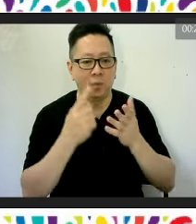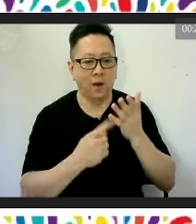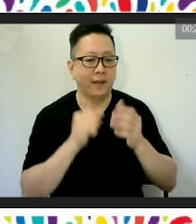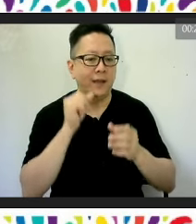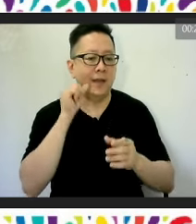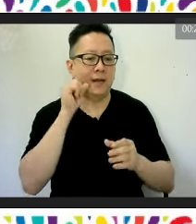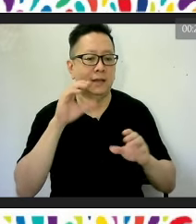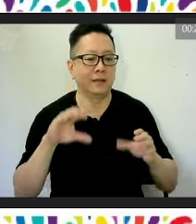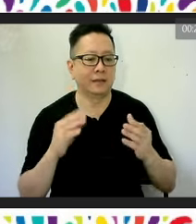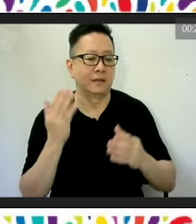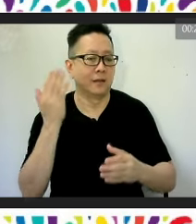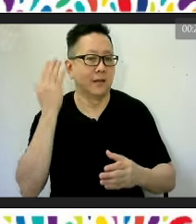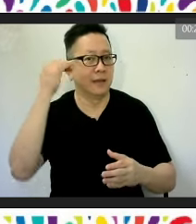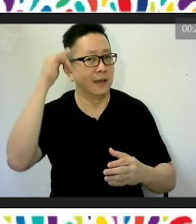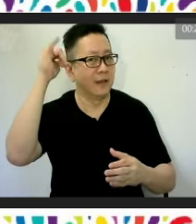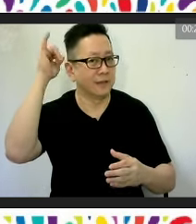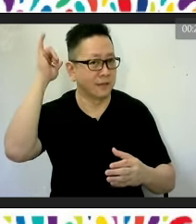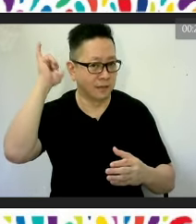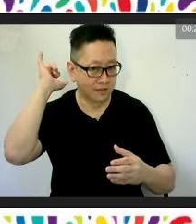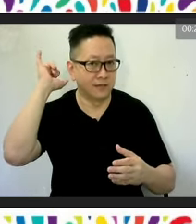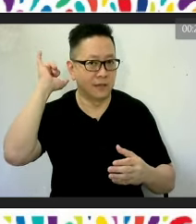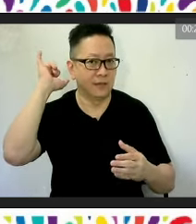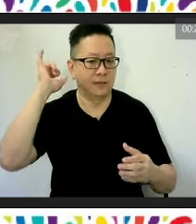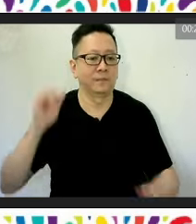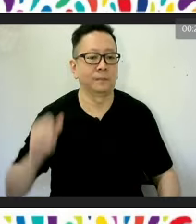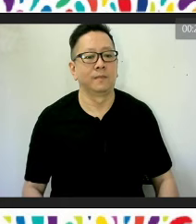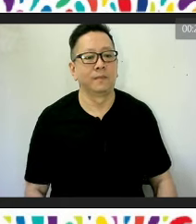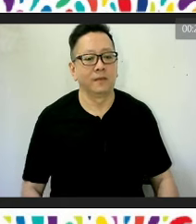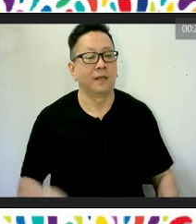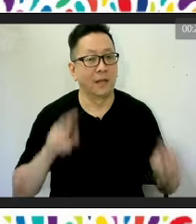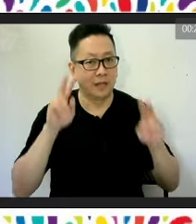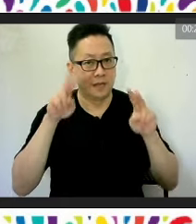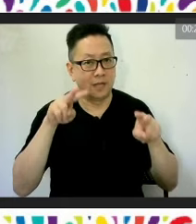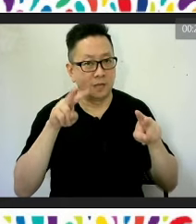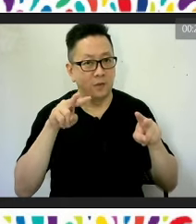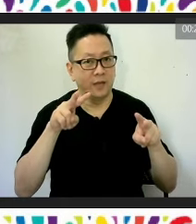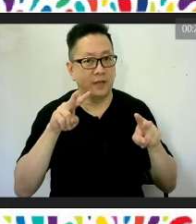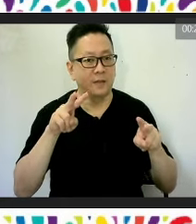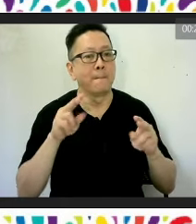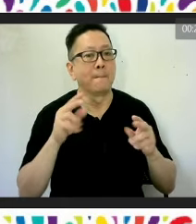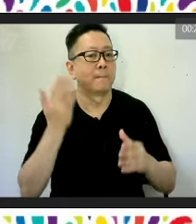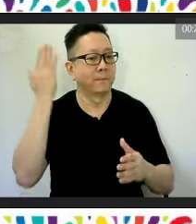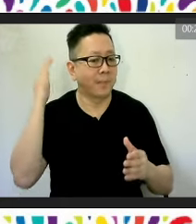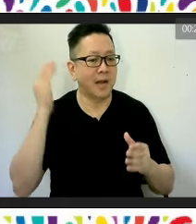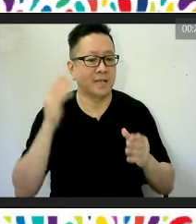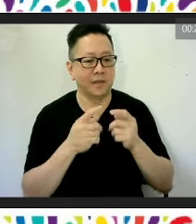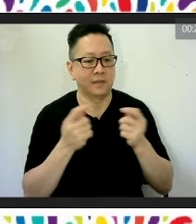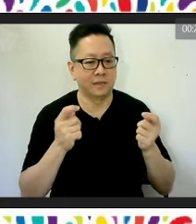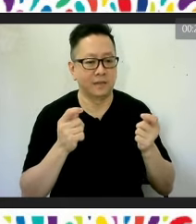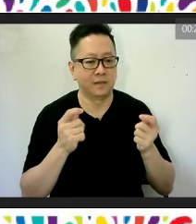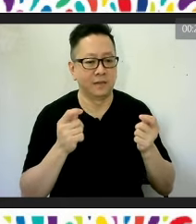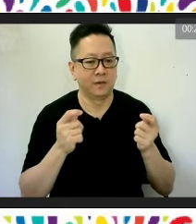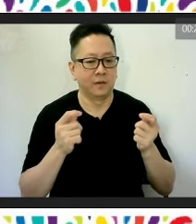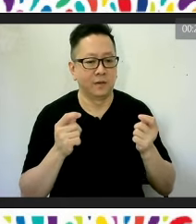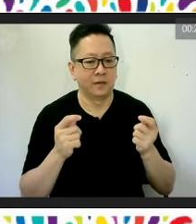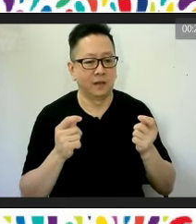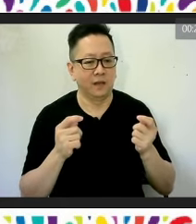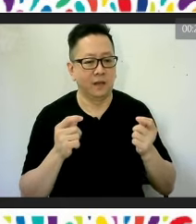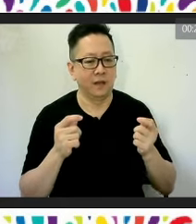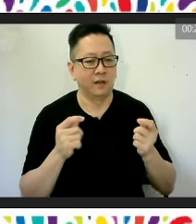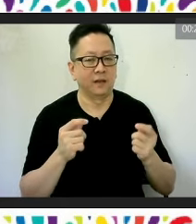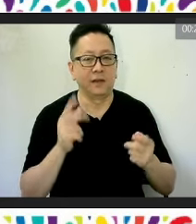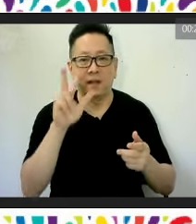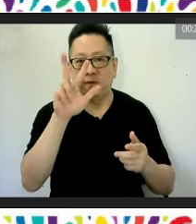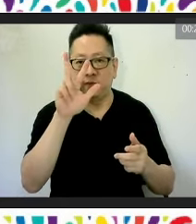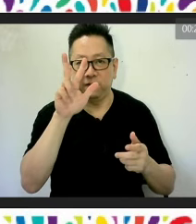see what Anna did yesterday. Let's look at the past tense.